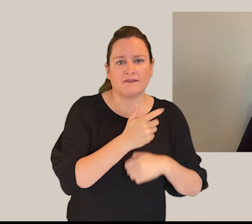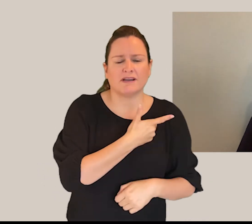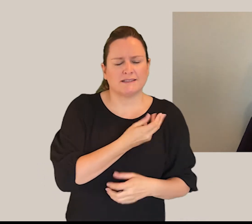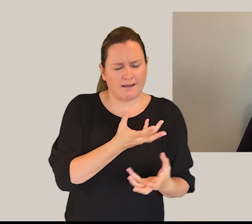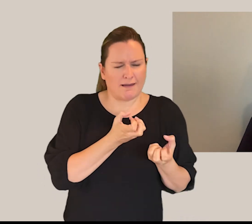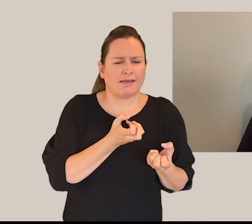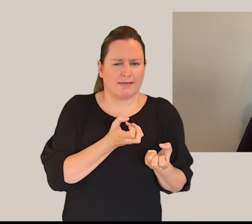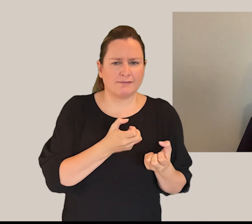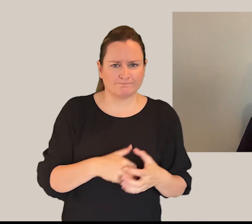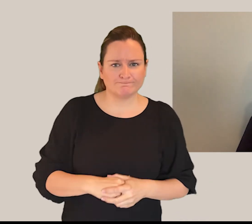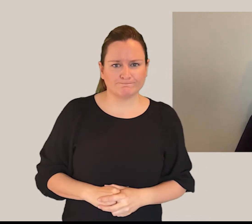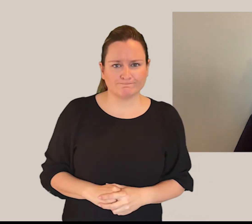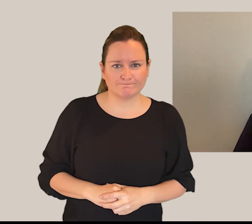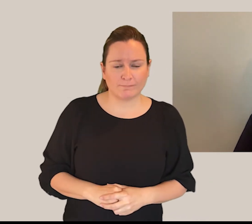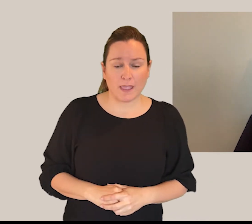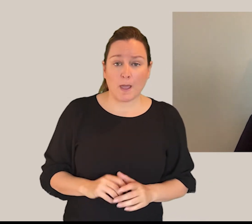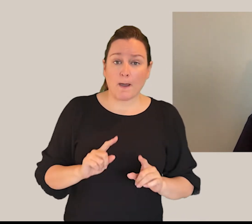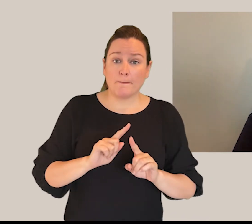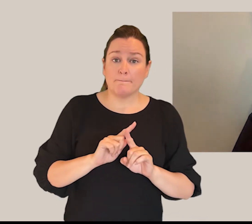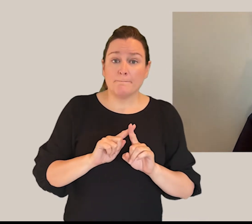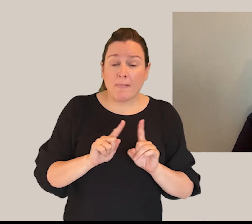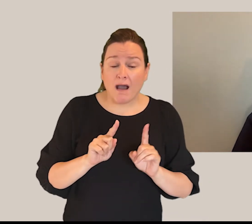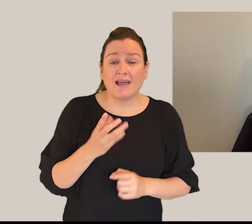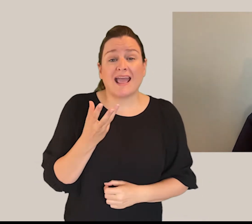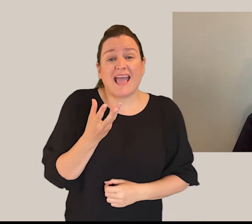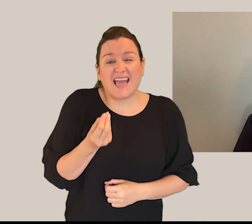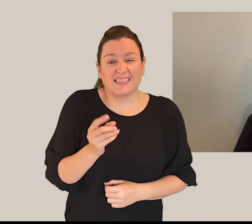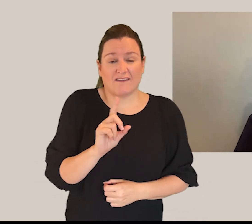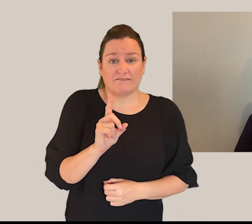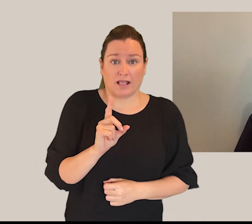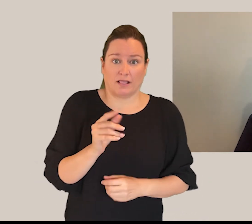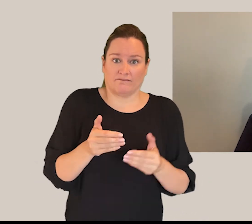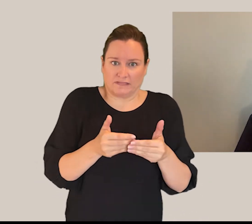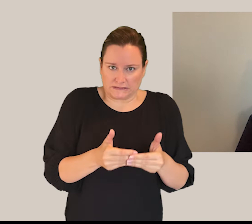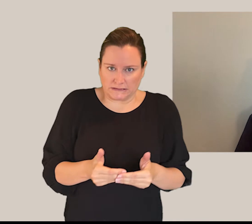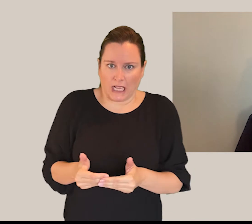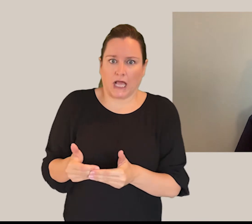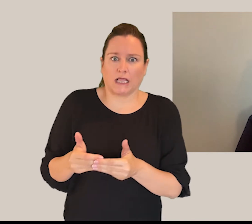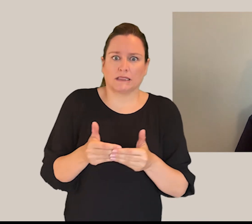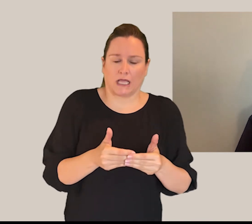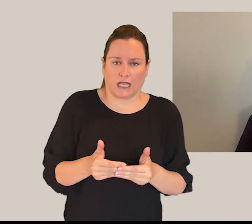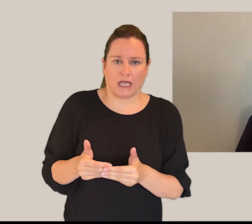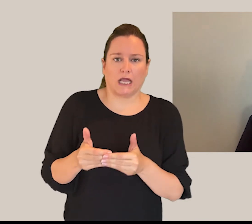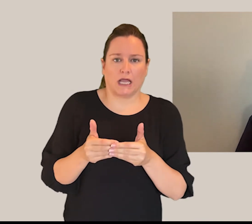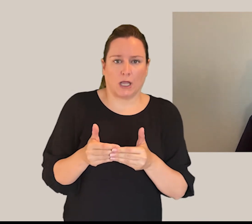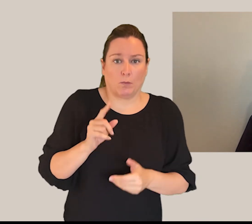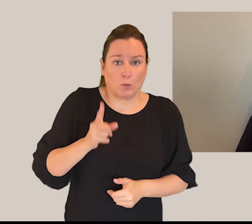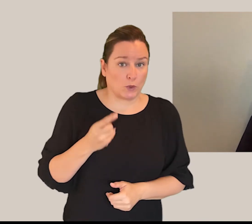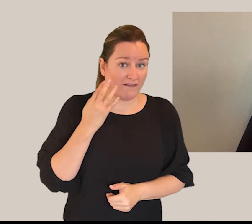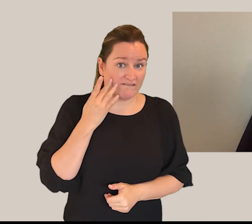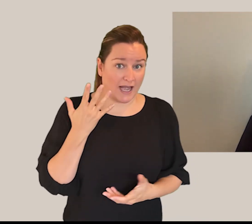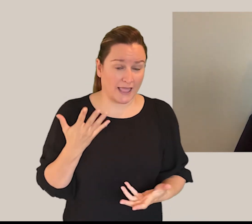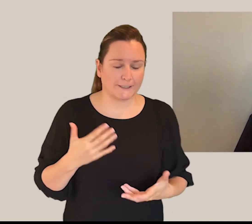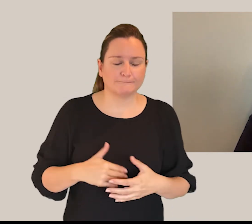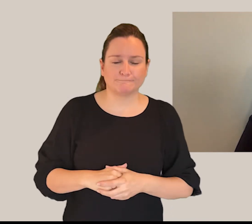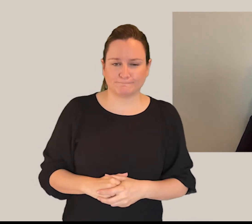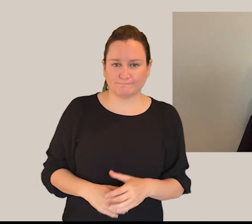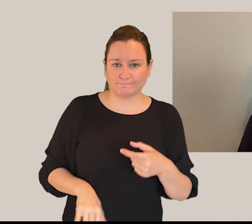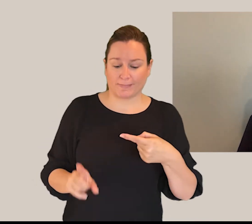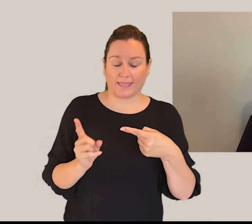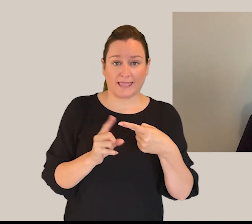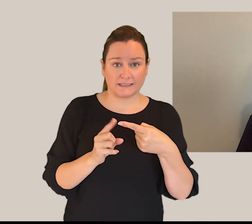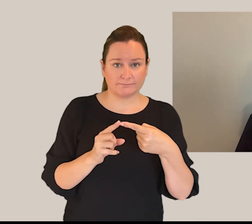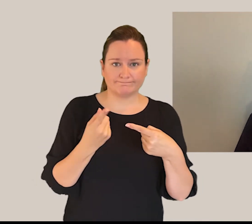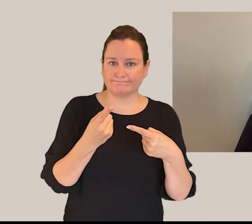to receive the vaccine. What are contraindications to the COVID-19 vaccination, however, are: